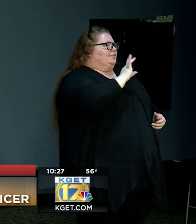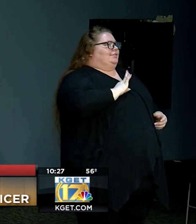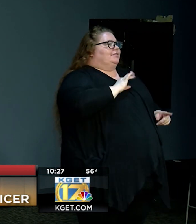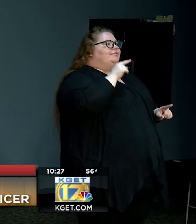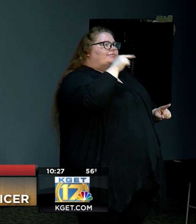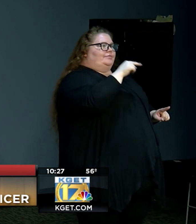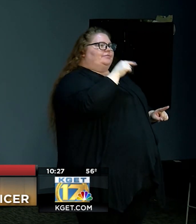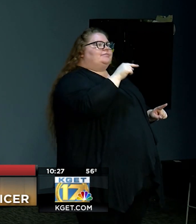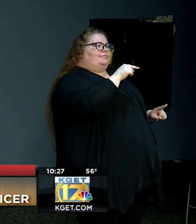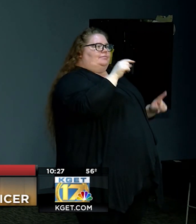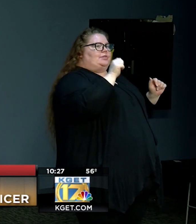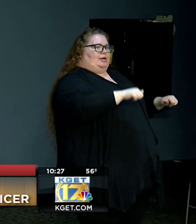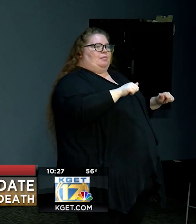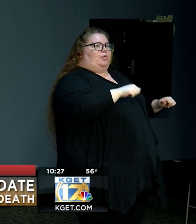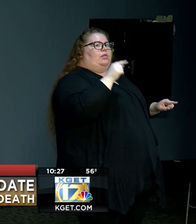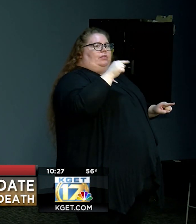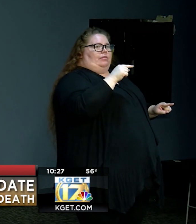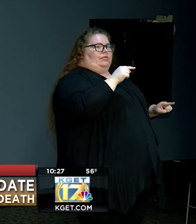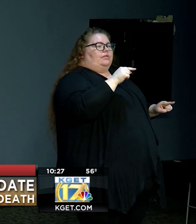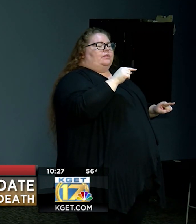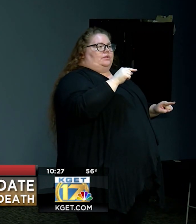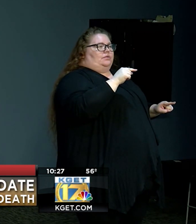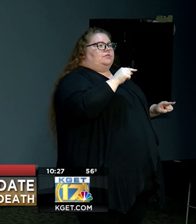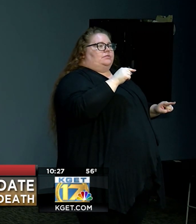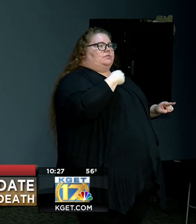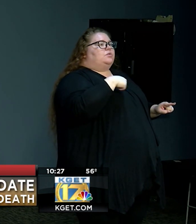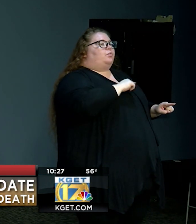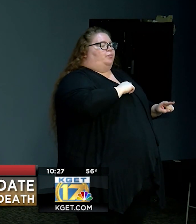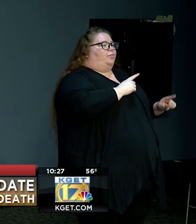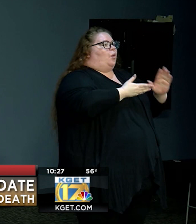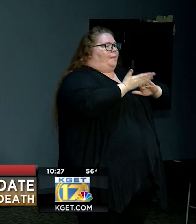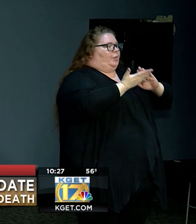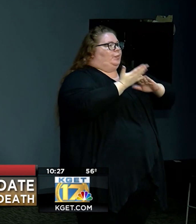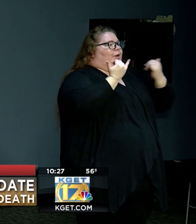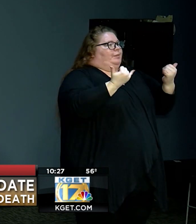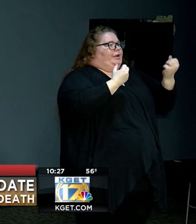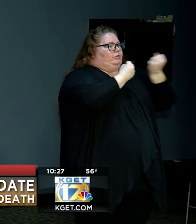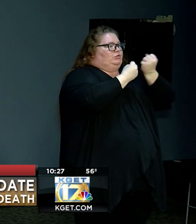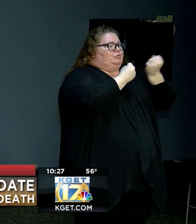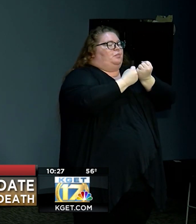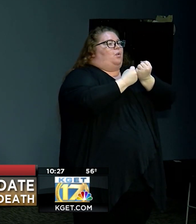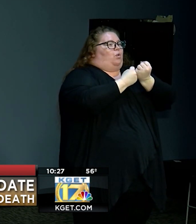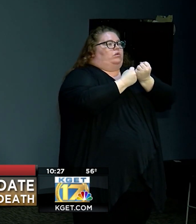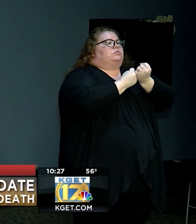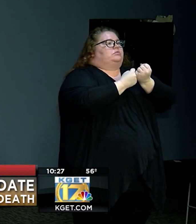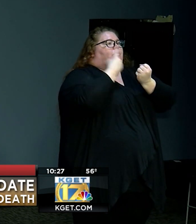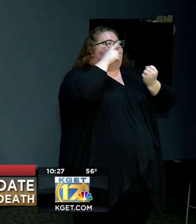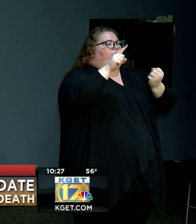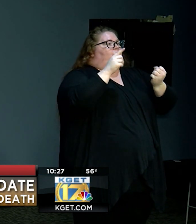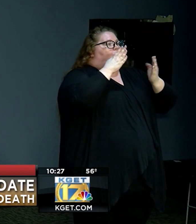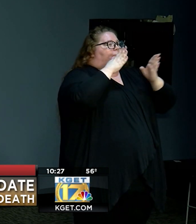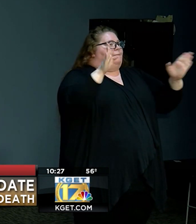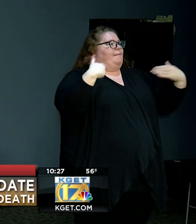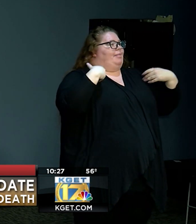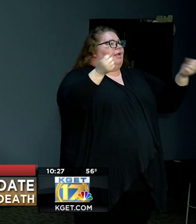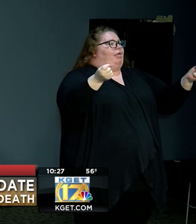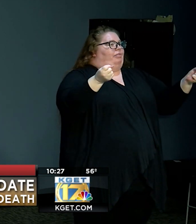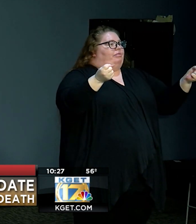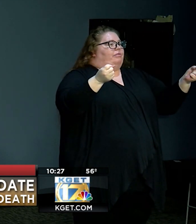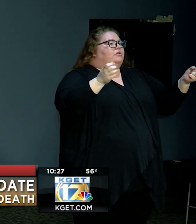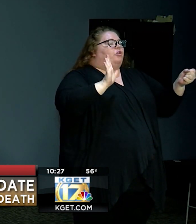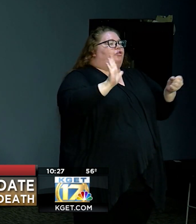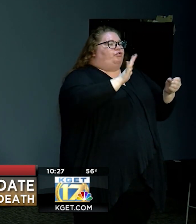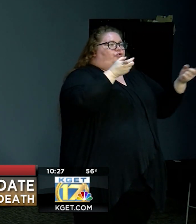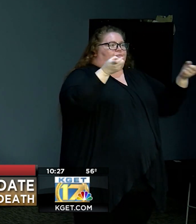staff, is operating in support of public health in their management of